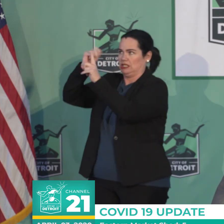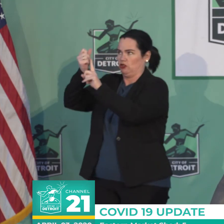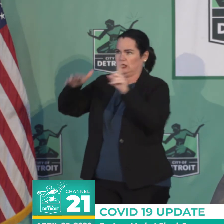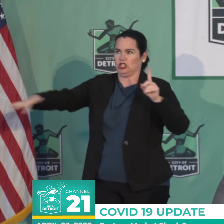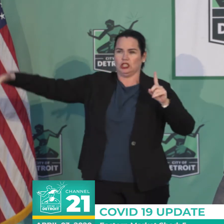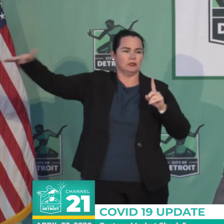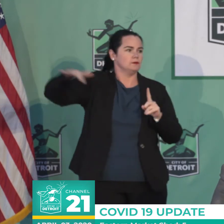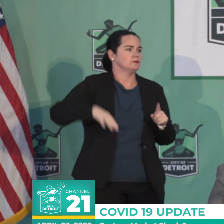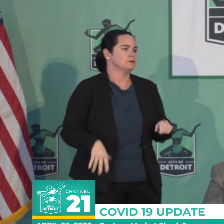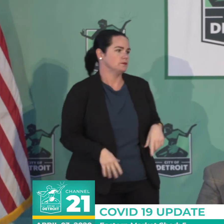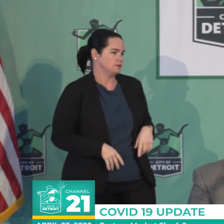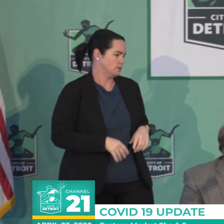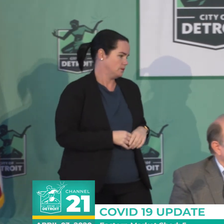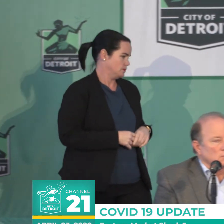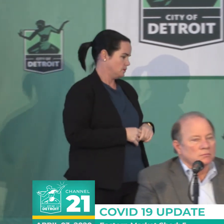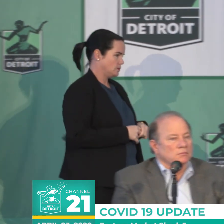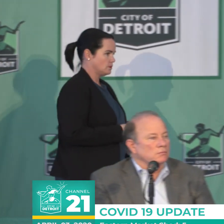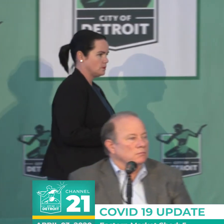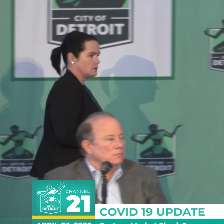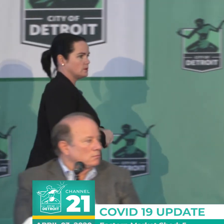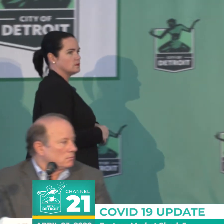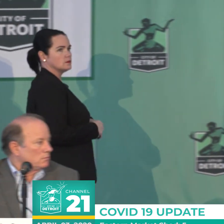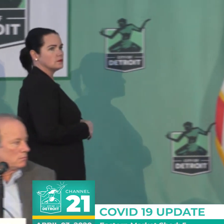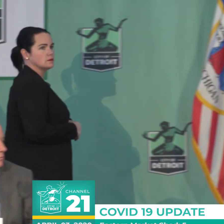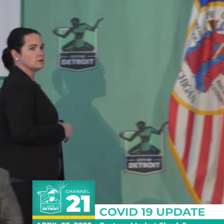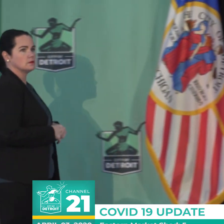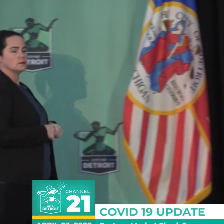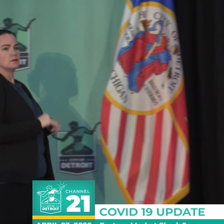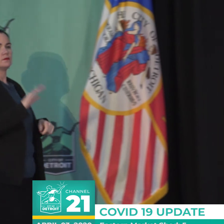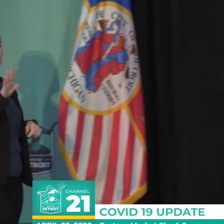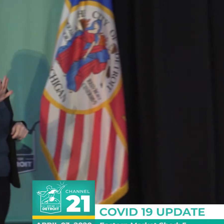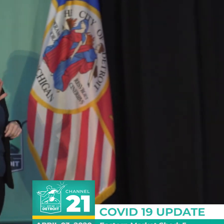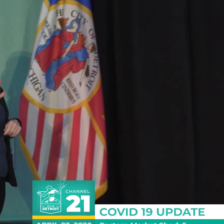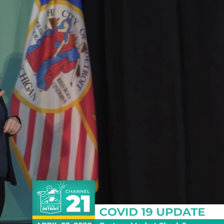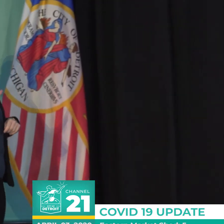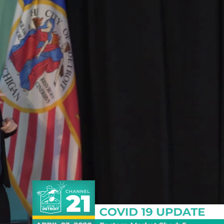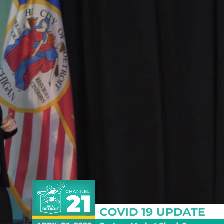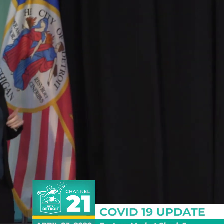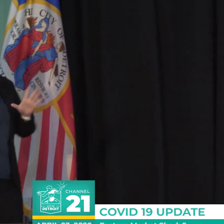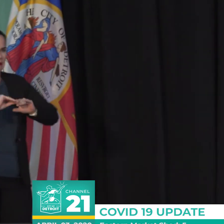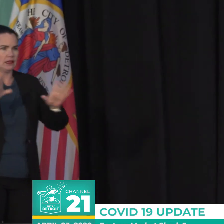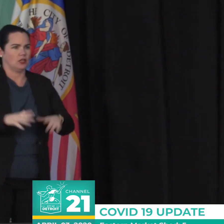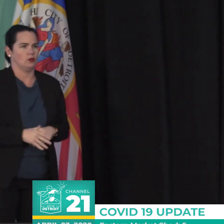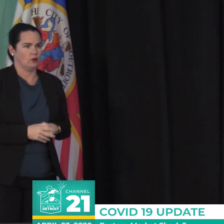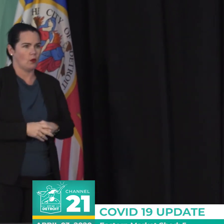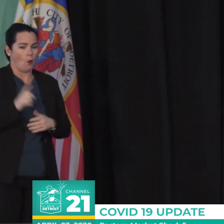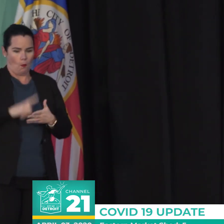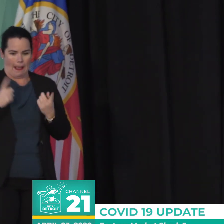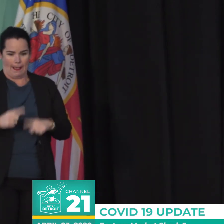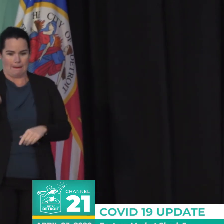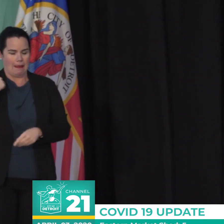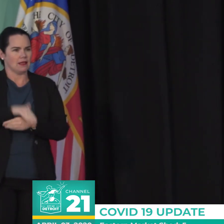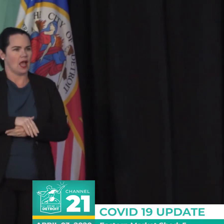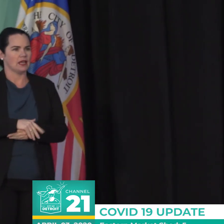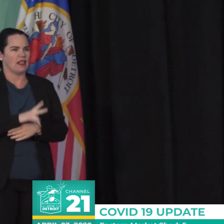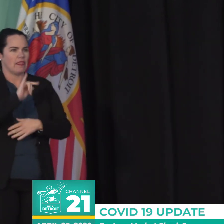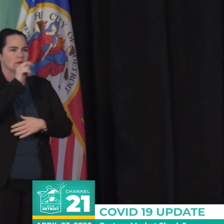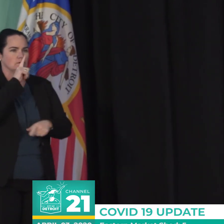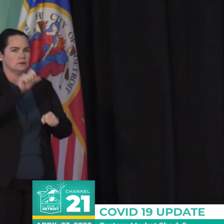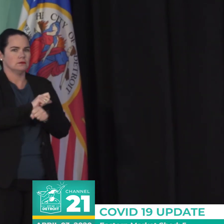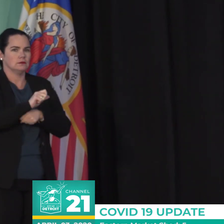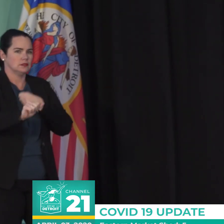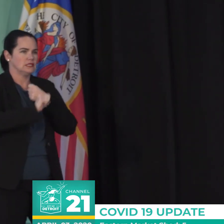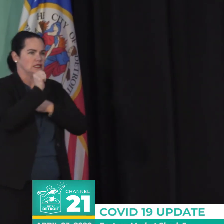Let me start by saying that in no uncertain terms, that conduct is dangerous. I mean, the bottom line is the conduct is dangerous, and this is about not